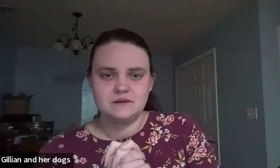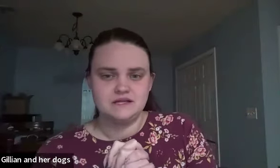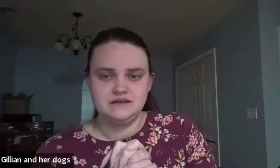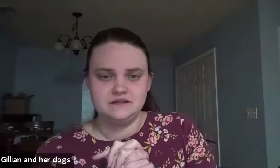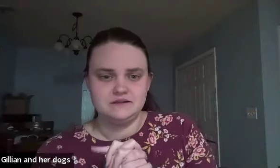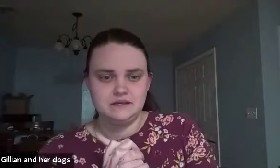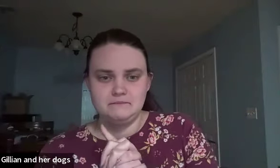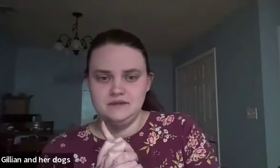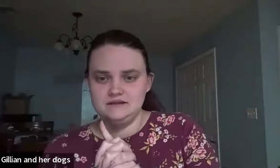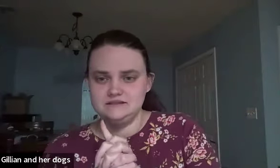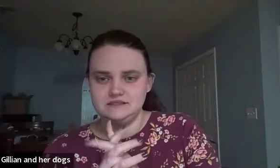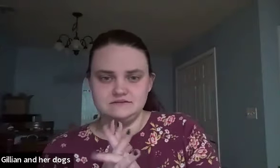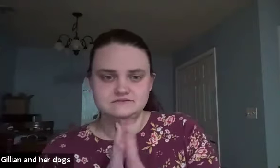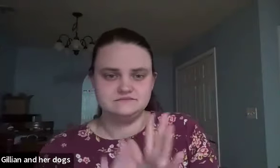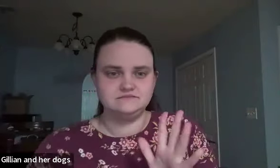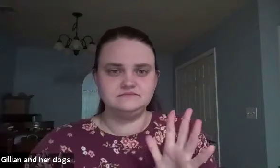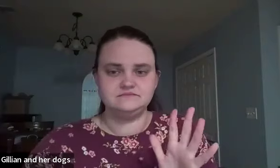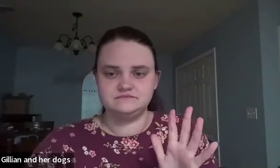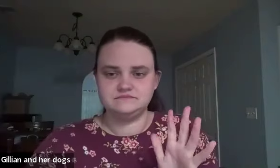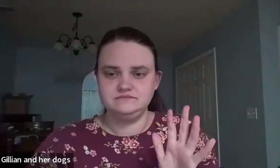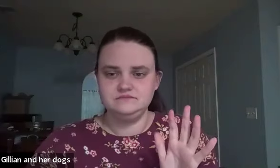I'm gonna give it like a minute to see.